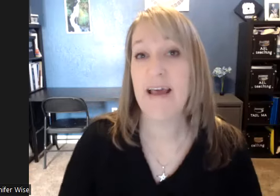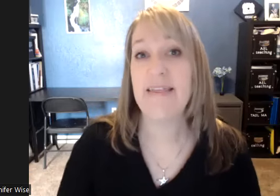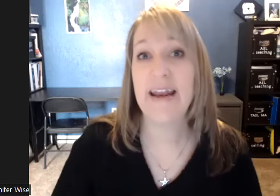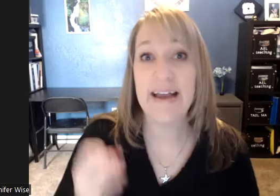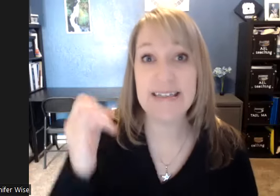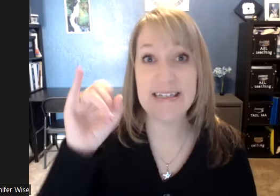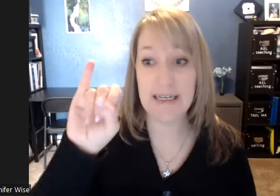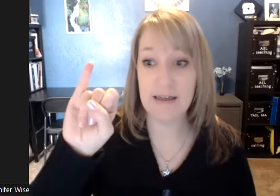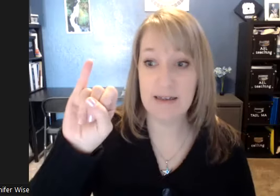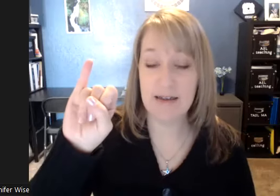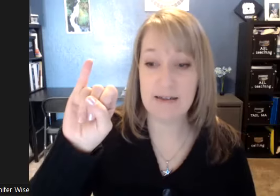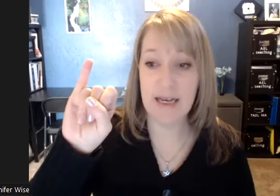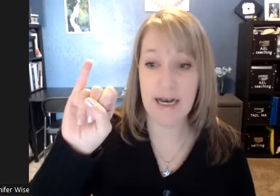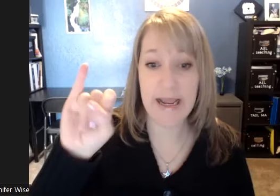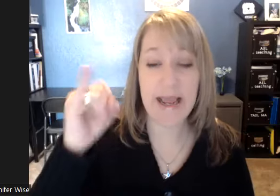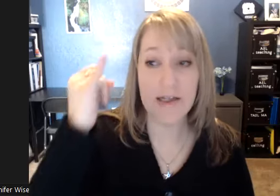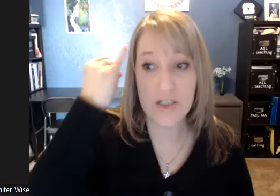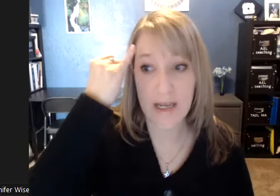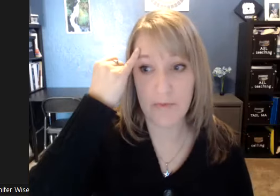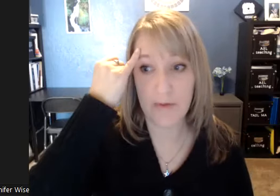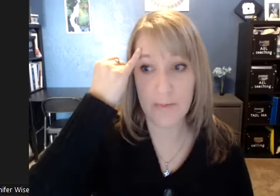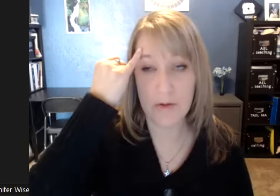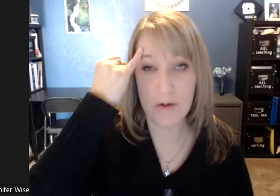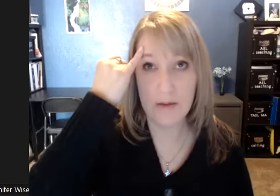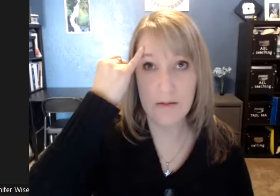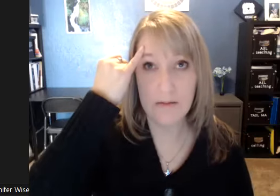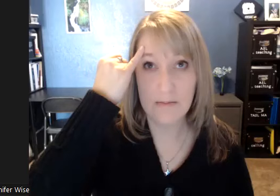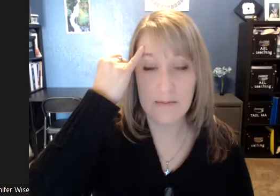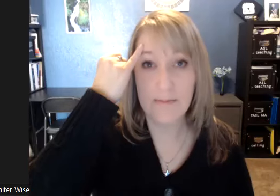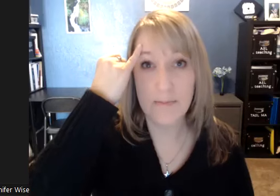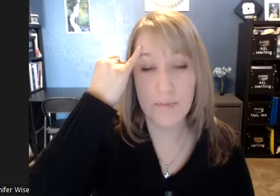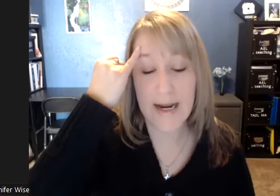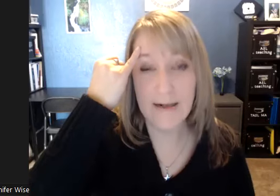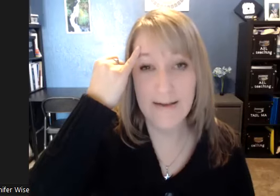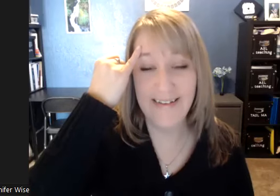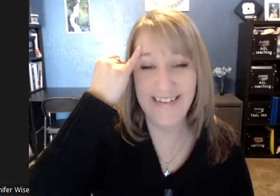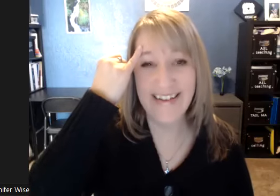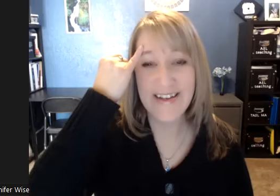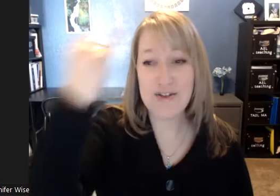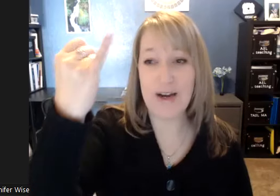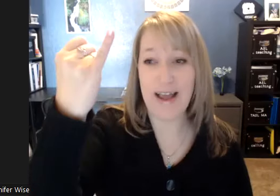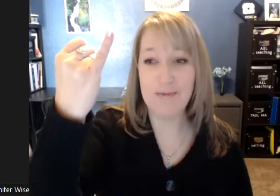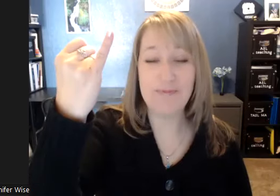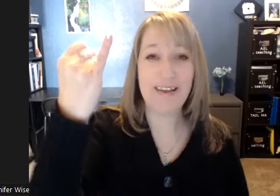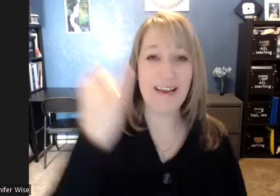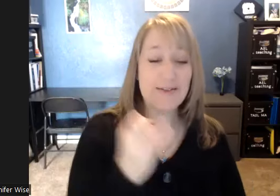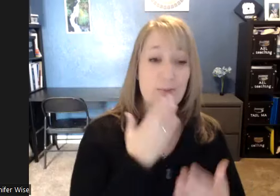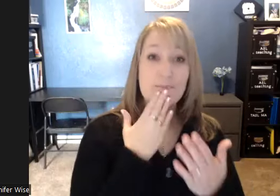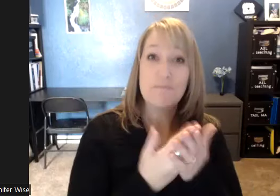And then idea is an I hand shape from your brain straight out. Okay, so